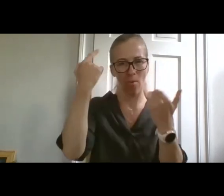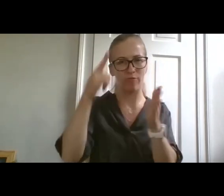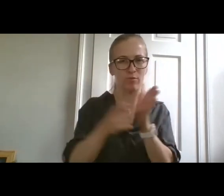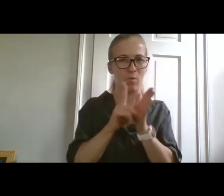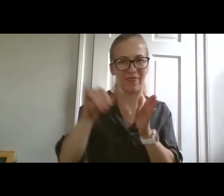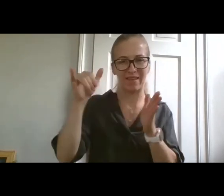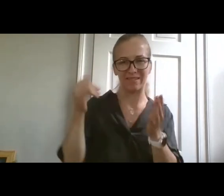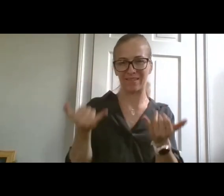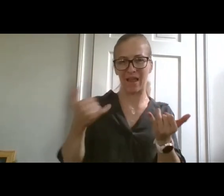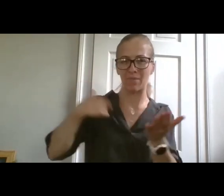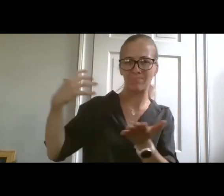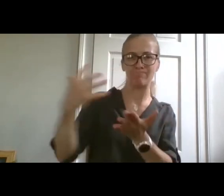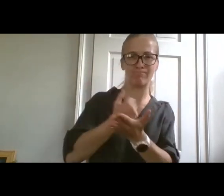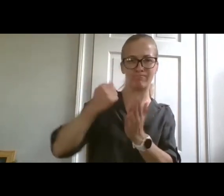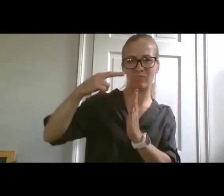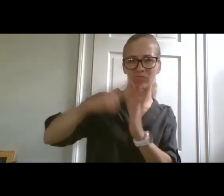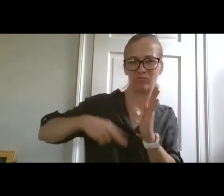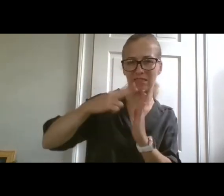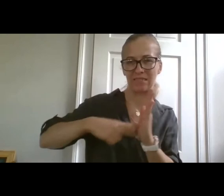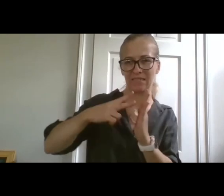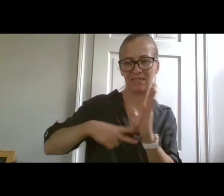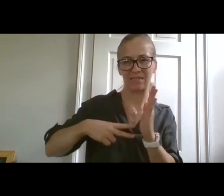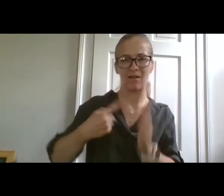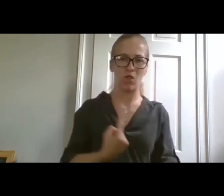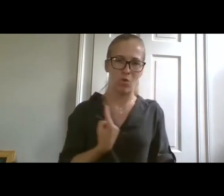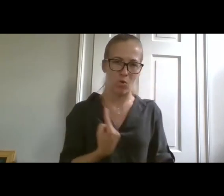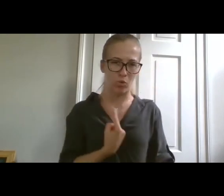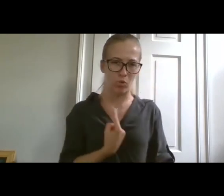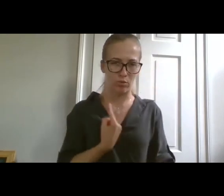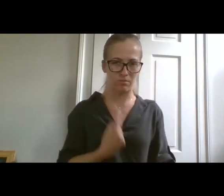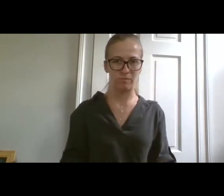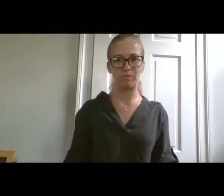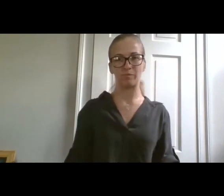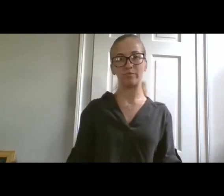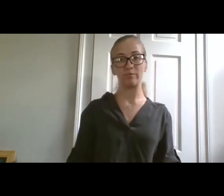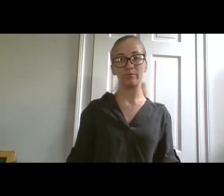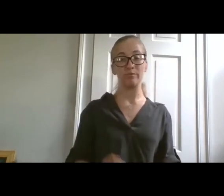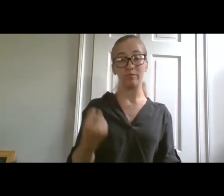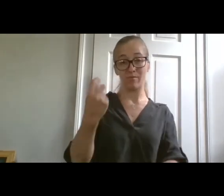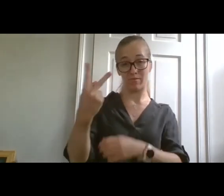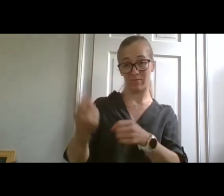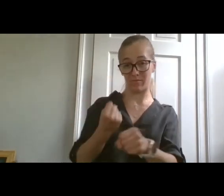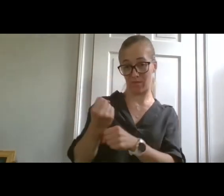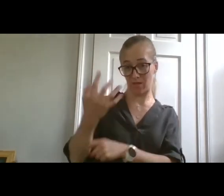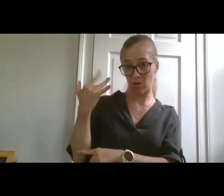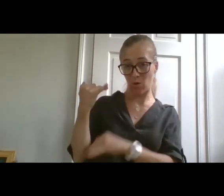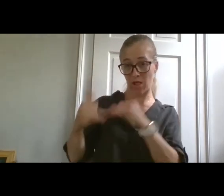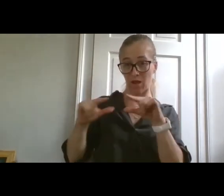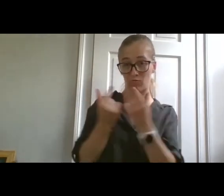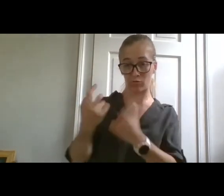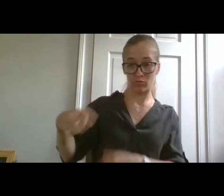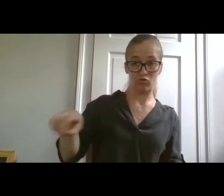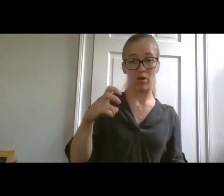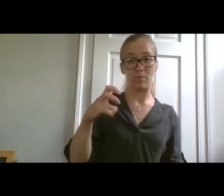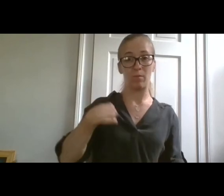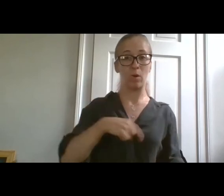could sneak in at least a few minutes of reading and being alone. 12 years ago, in our last group trip to this area in the Andes, we had